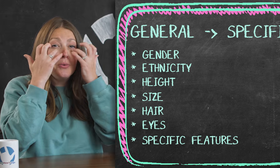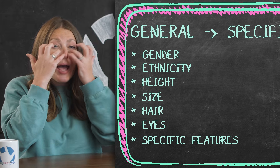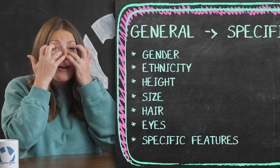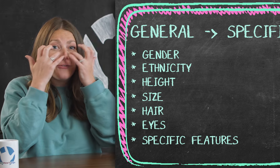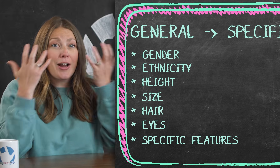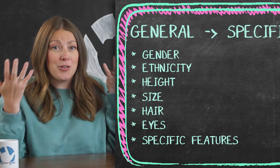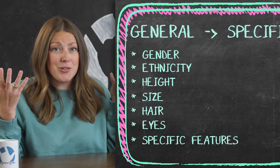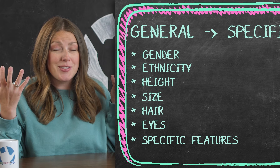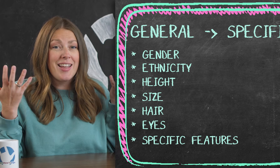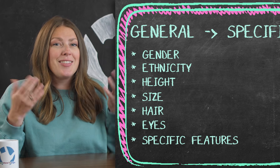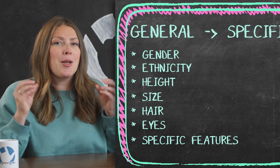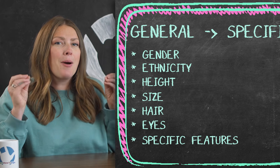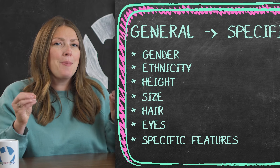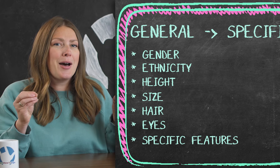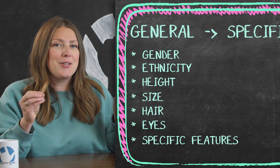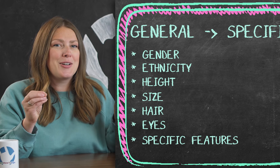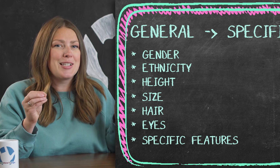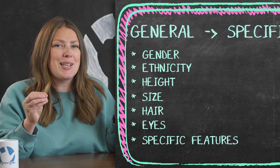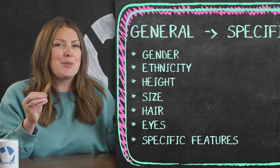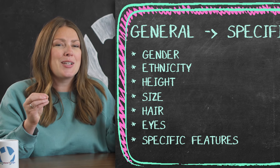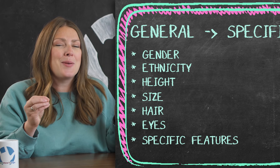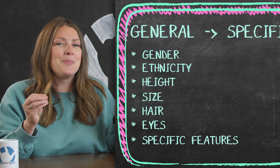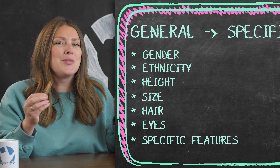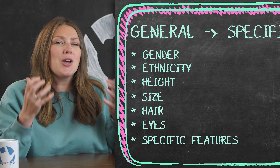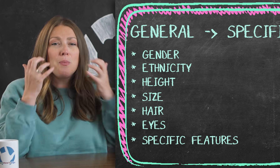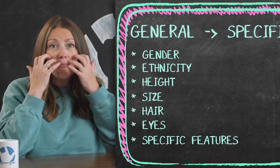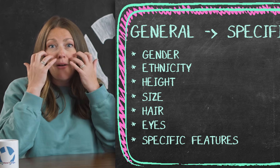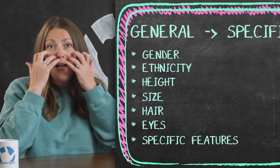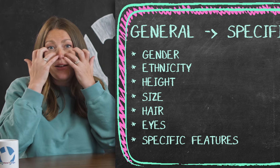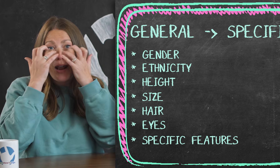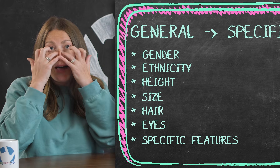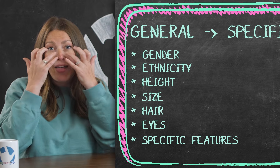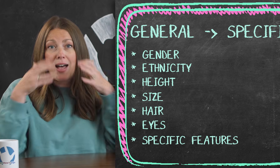have freckles. They pop out during the summertime. So I could add that.